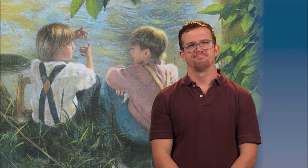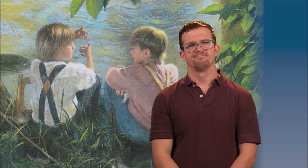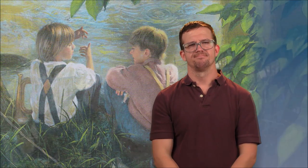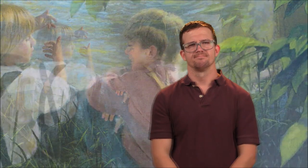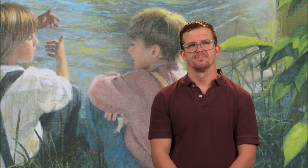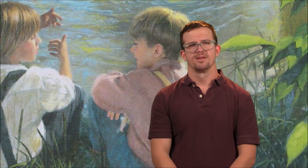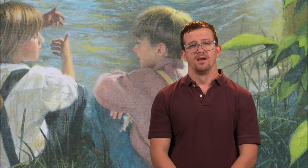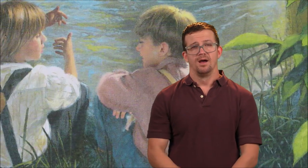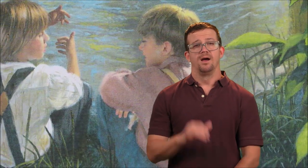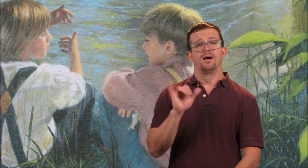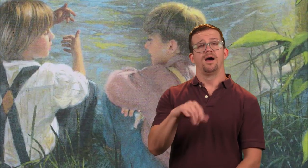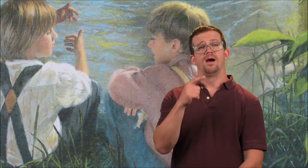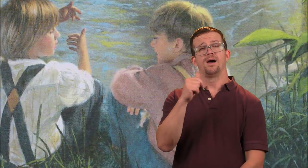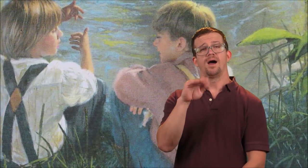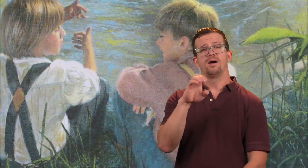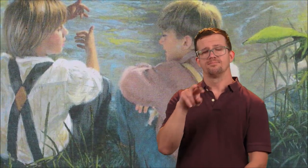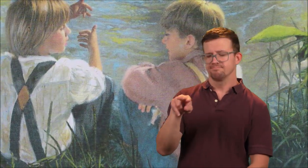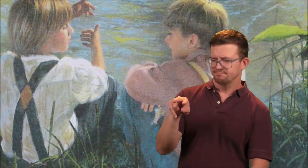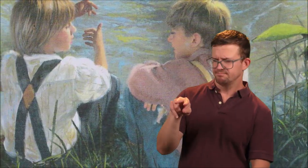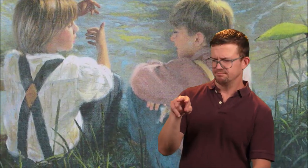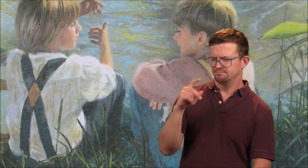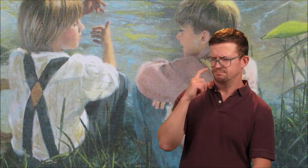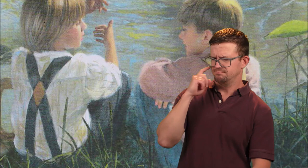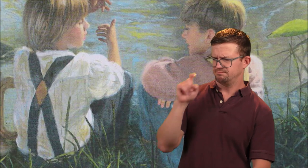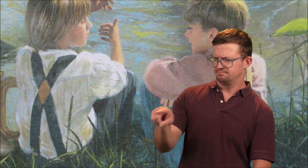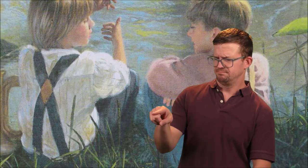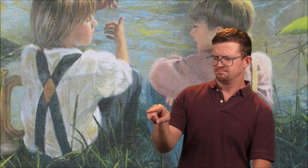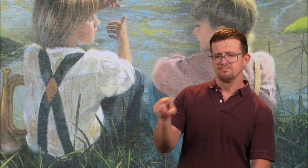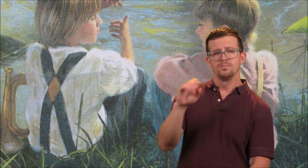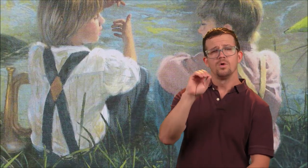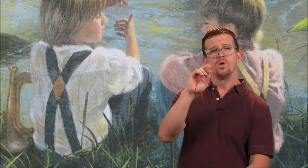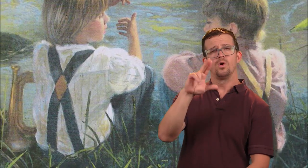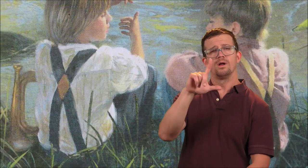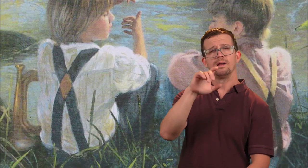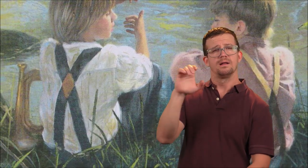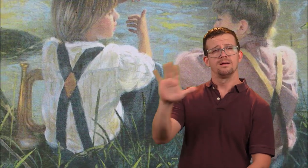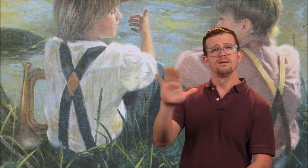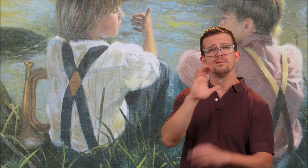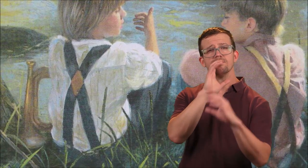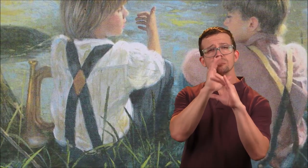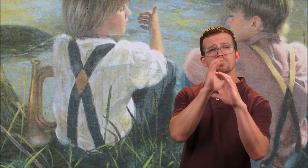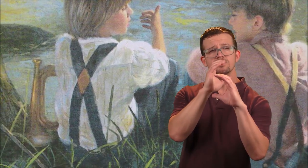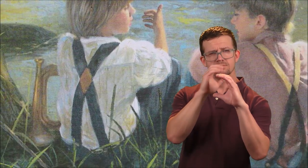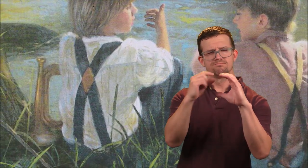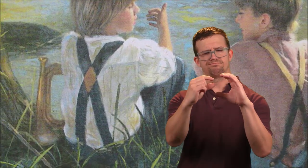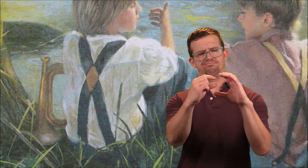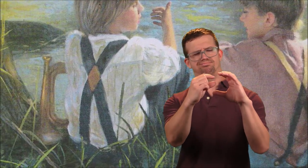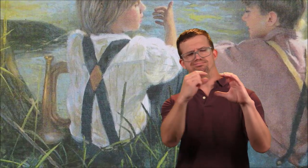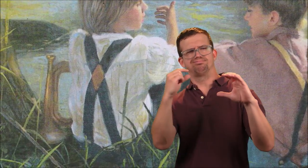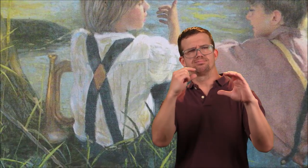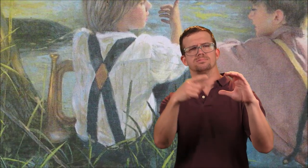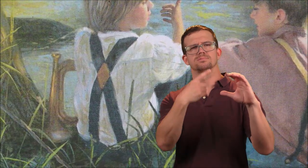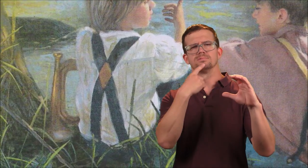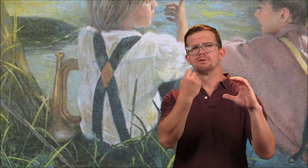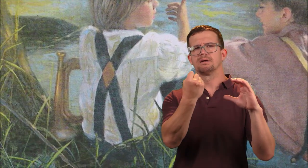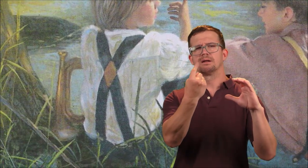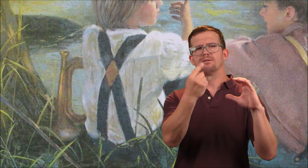Gabe nodded silently, and for a moment both boys tried to remember the sound of their mother's voices. That's when Gabe